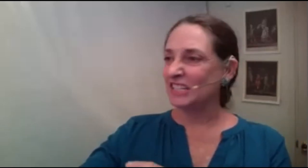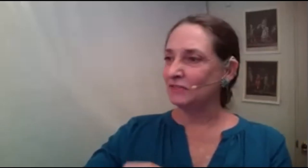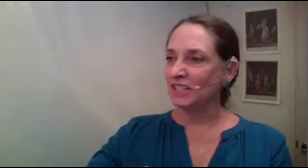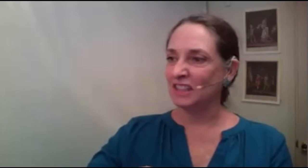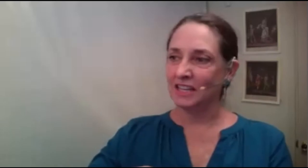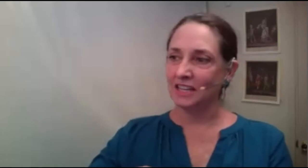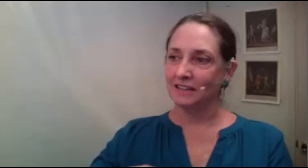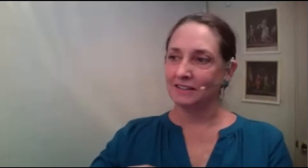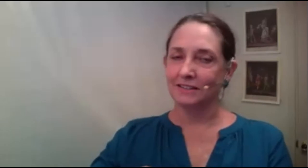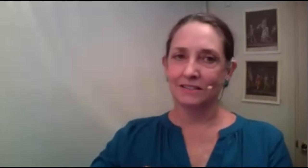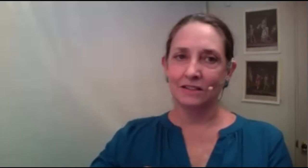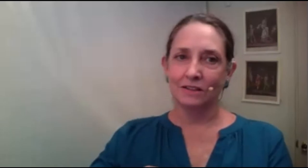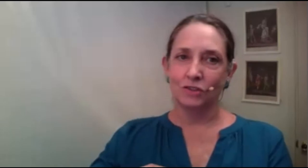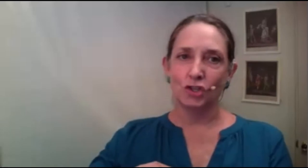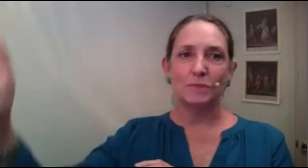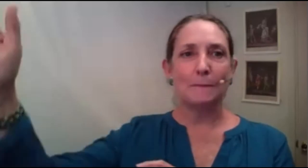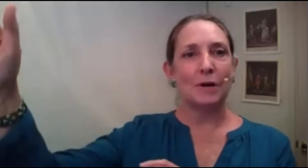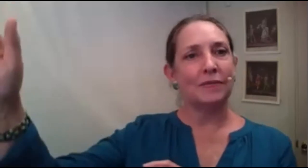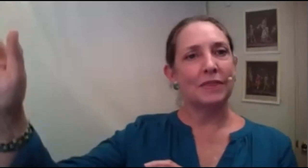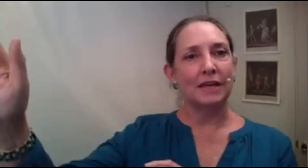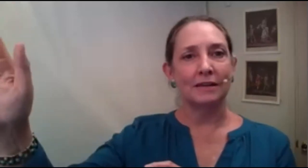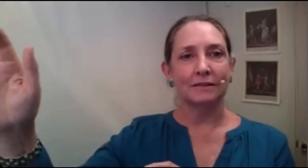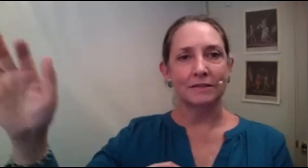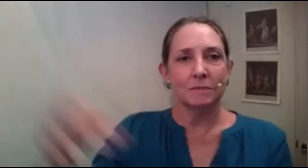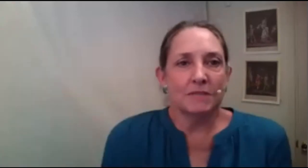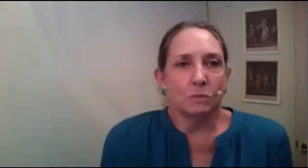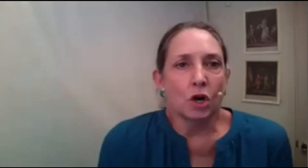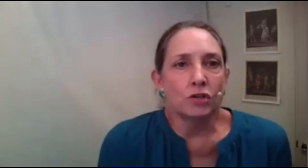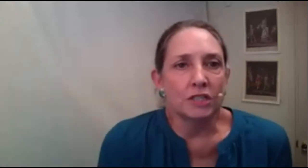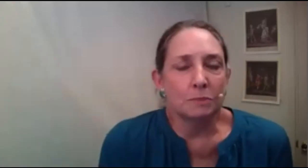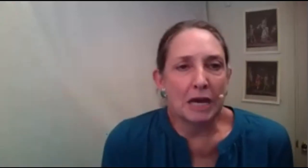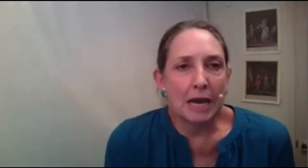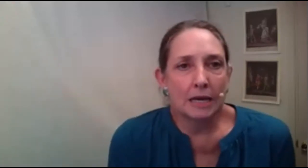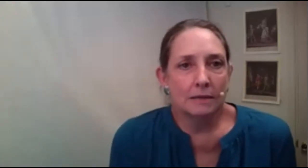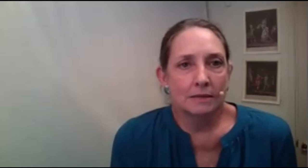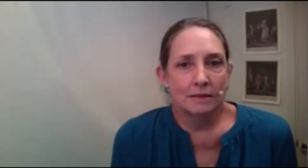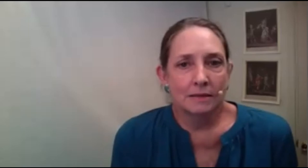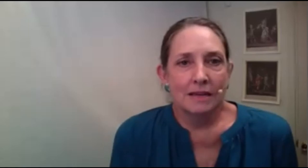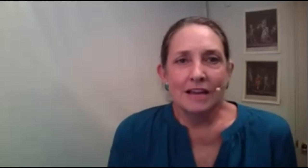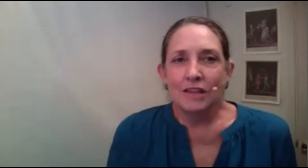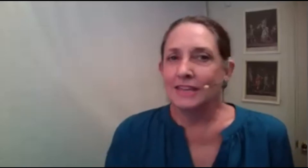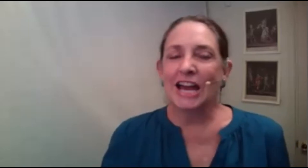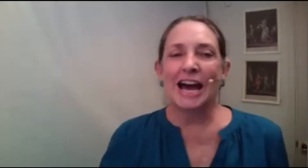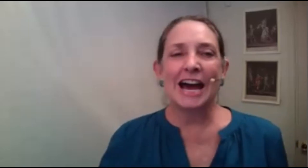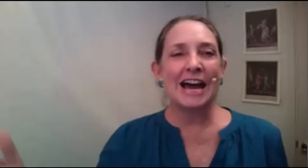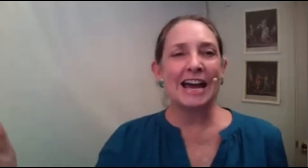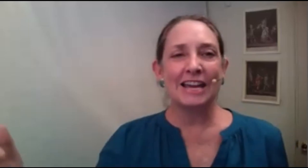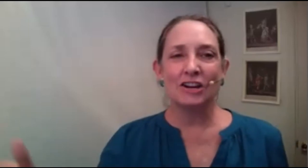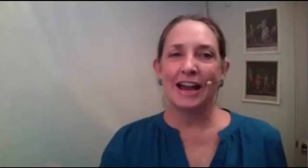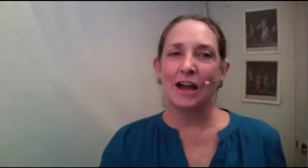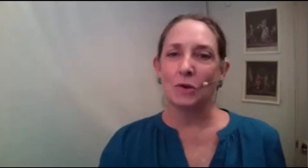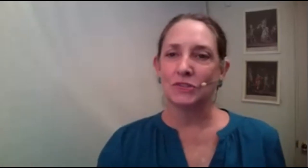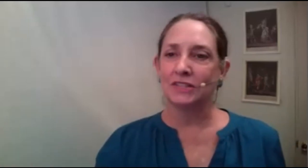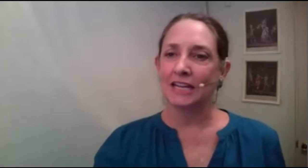It sniffed at things, jumped up on things. Sometimes it would arch its back. The